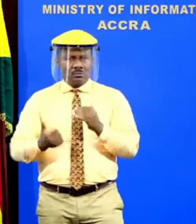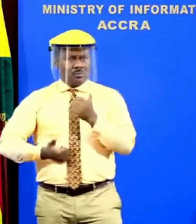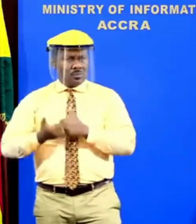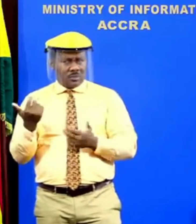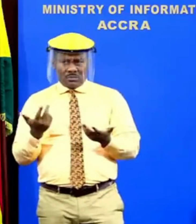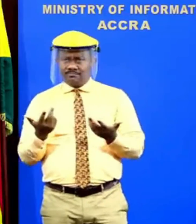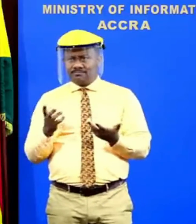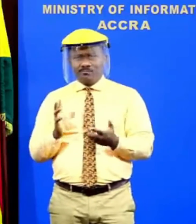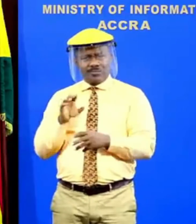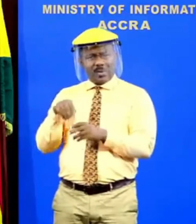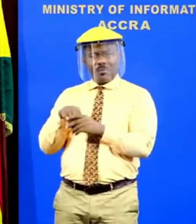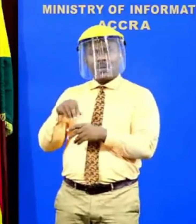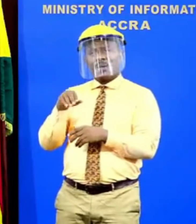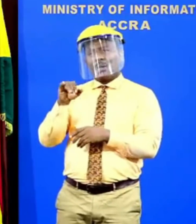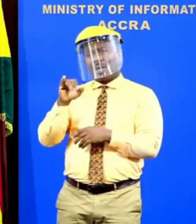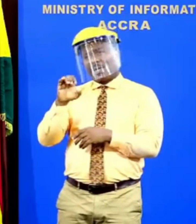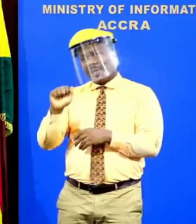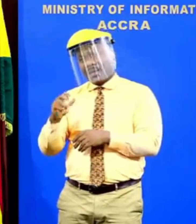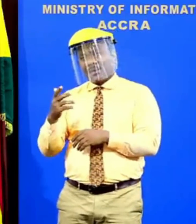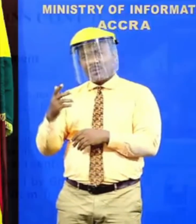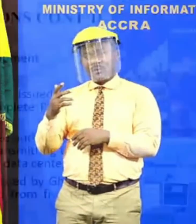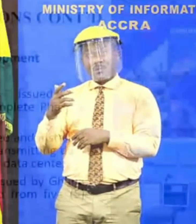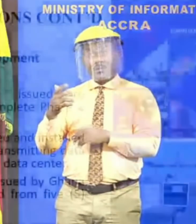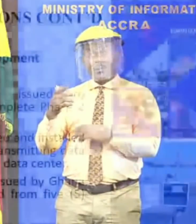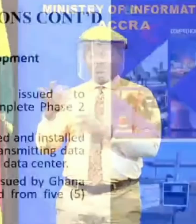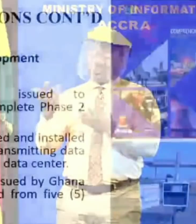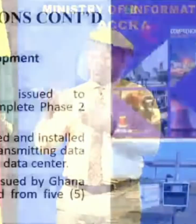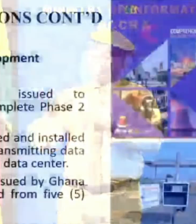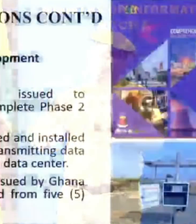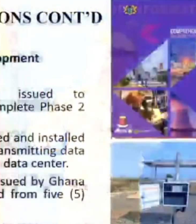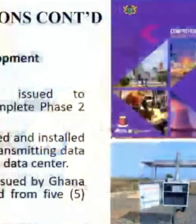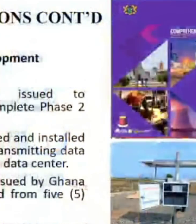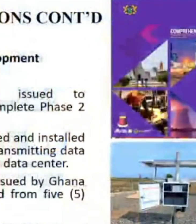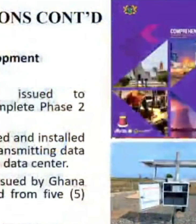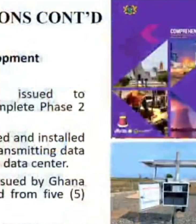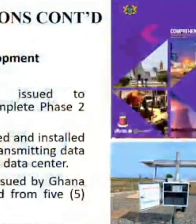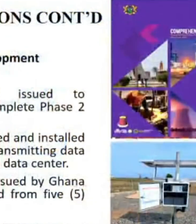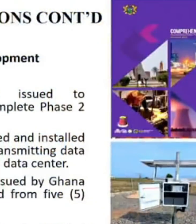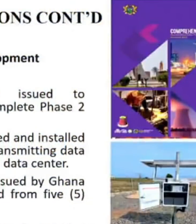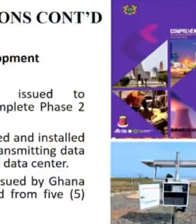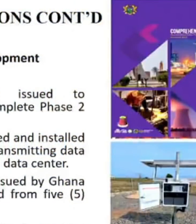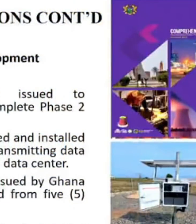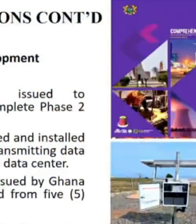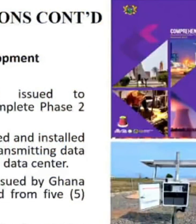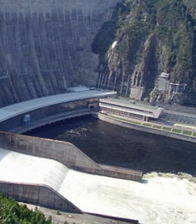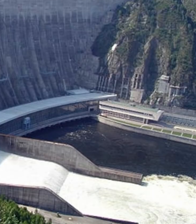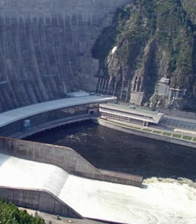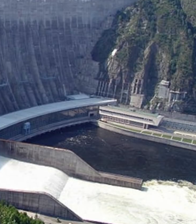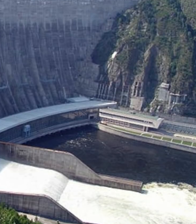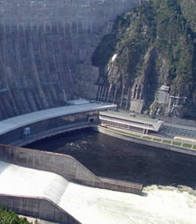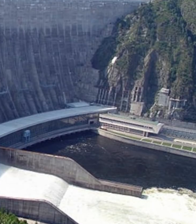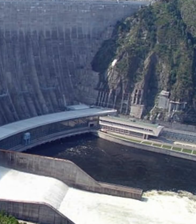have served in the IEA in various capacities. Now we have exhausted almost our hydro